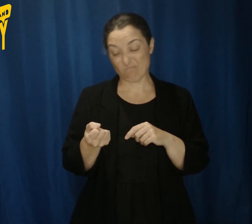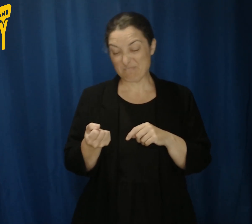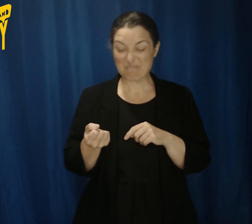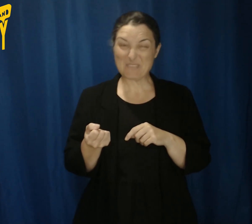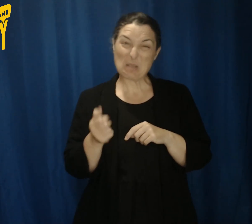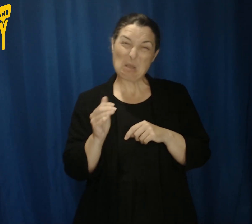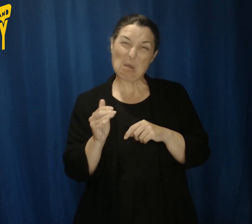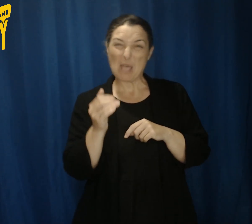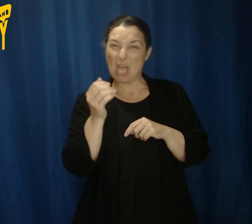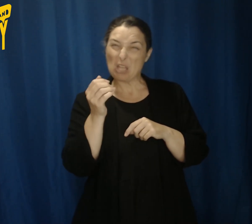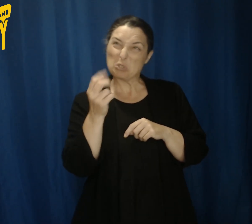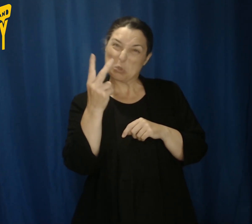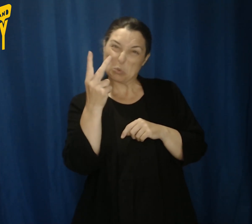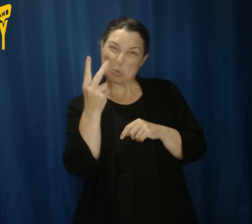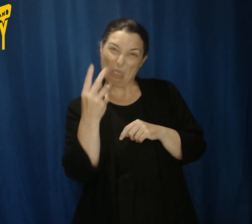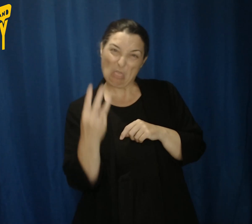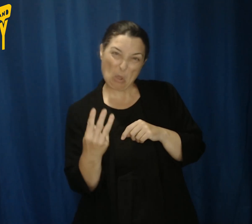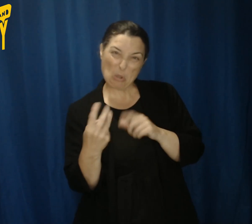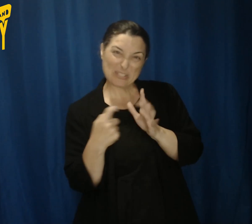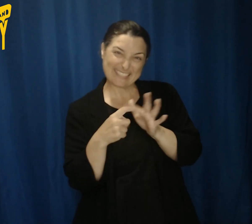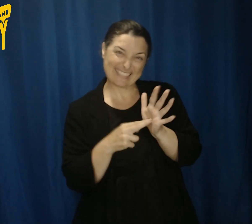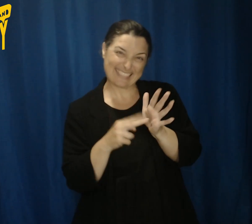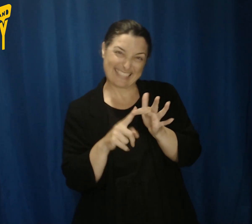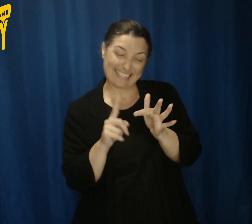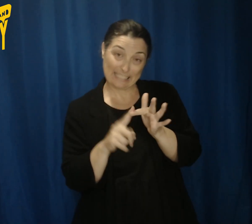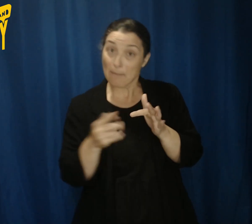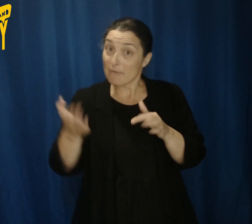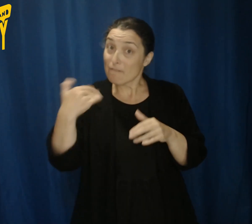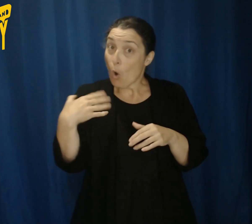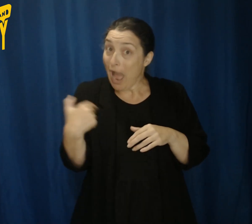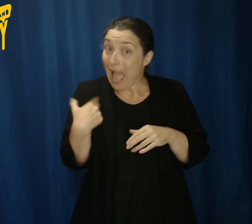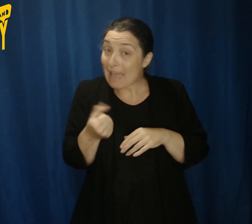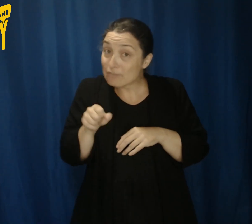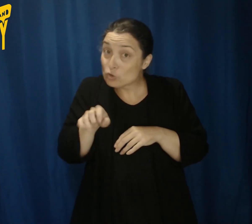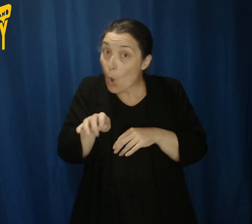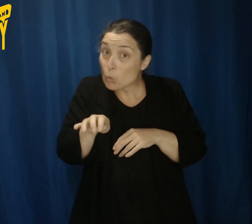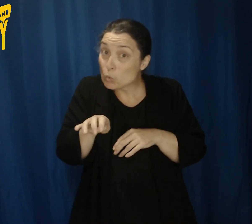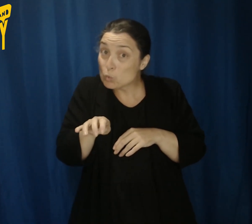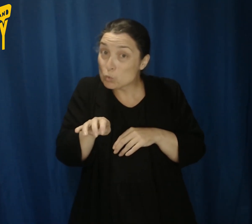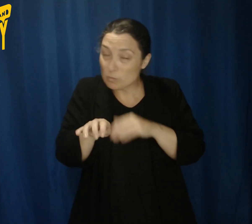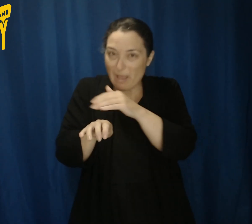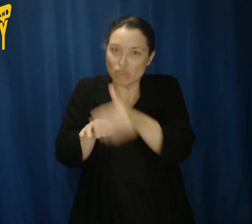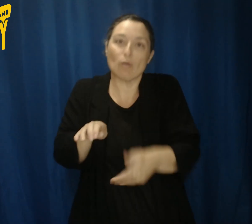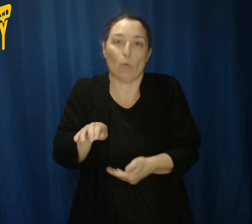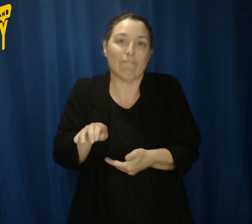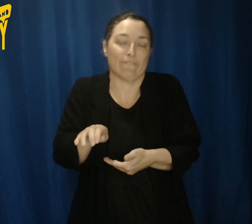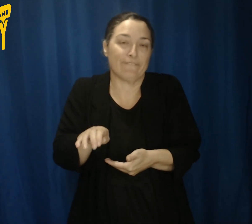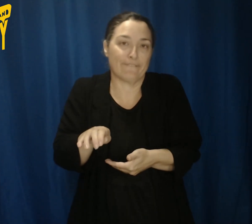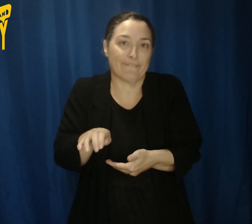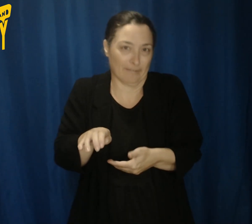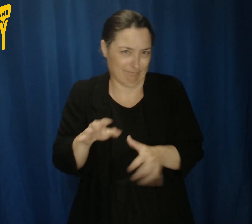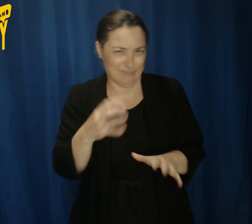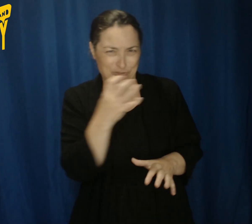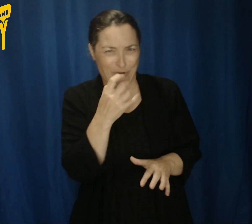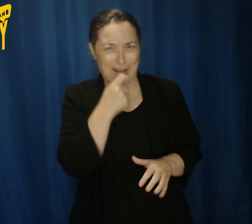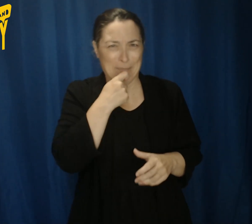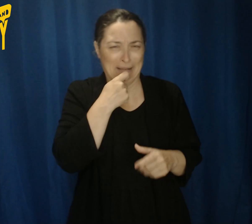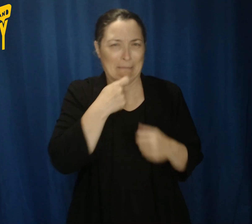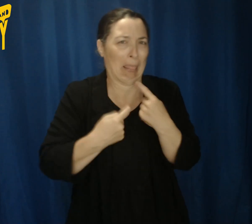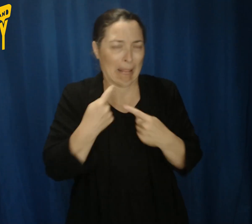Oh, wow. But when I was born, there were little toes on it that they removed. Oh, sorry to get really graphic about this. It's an unformed right hip, and I